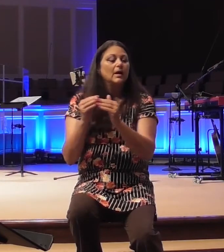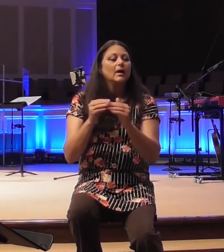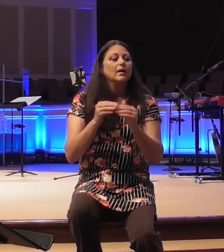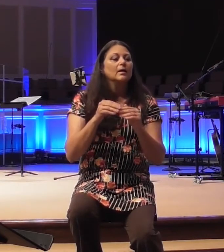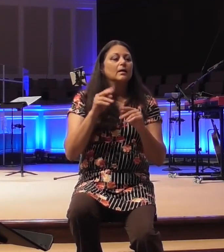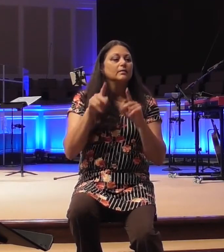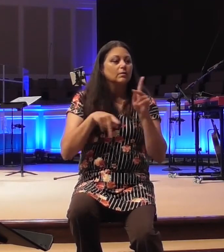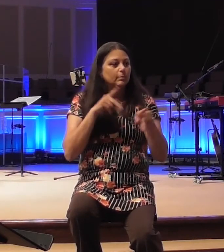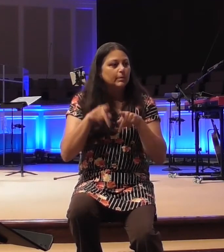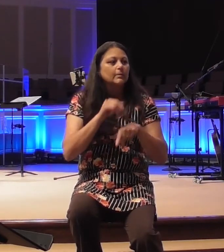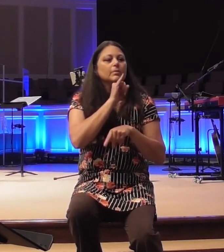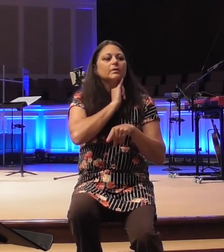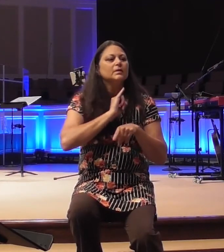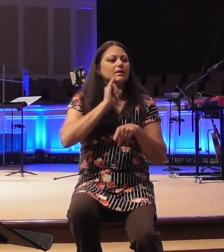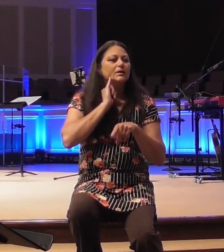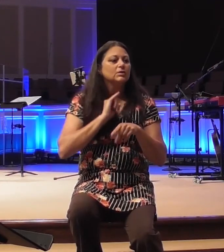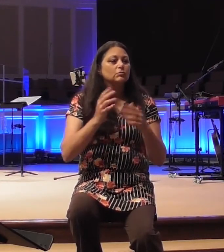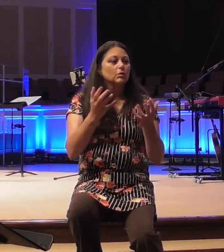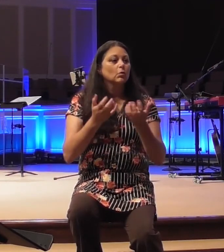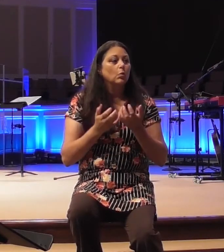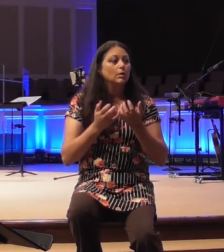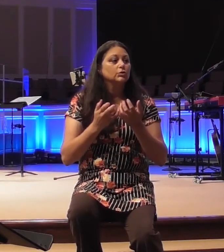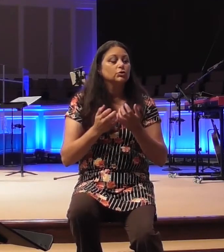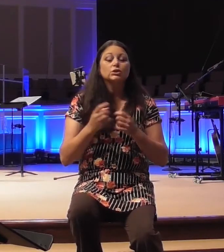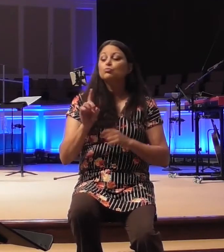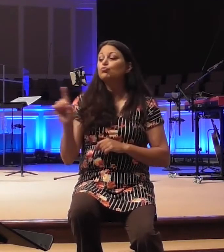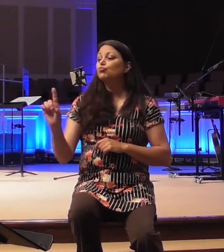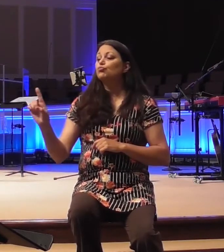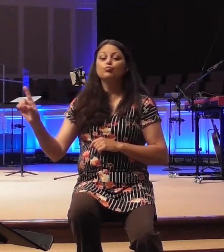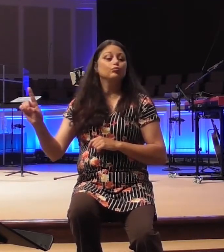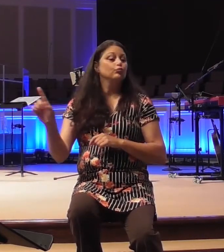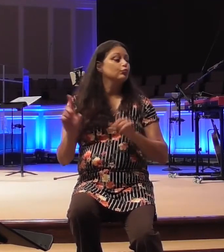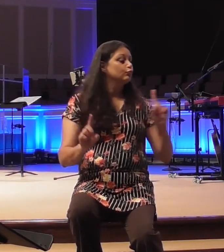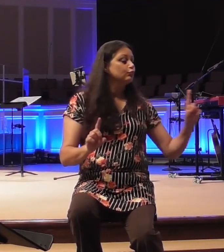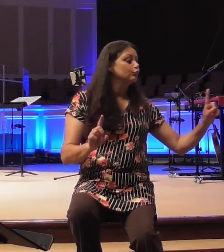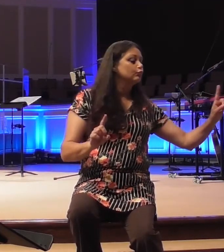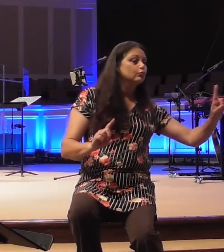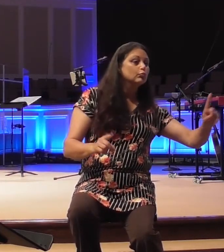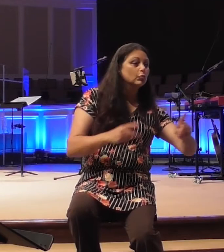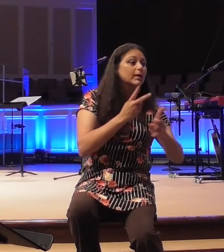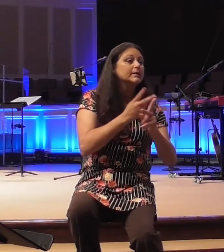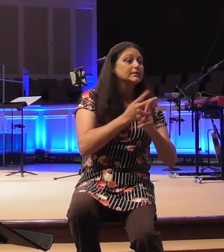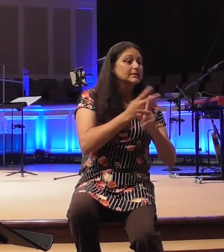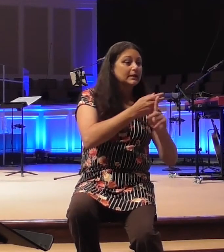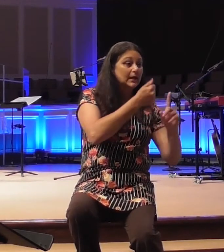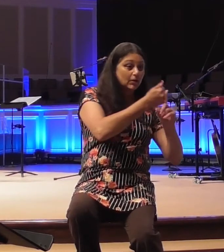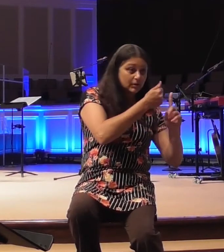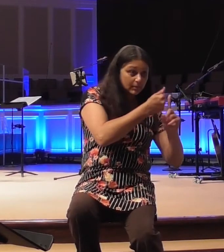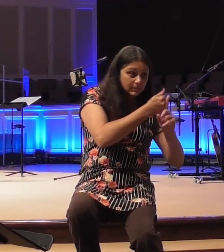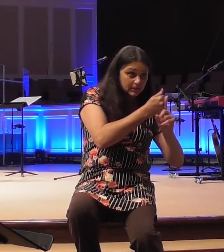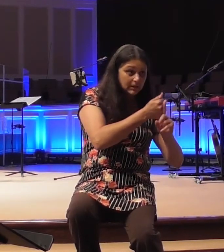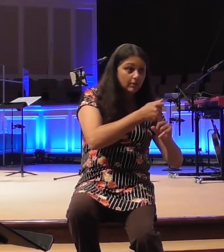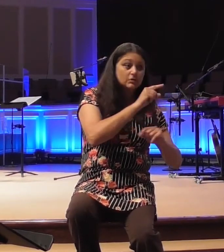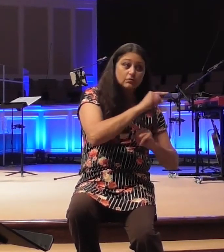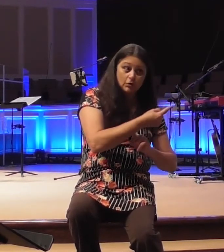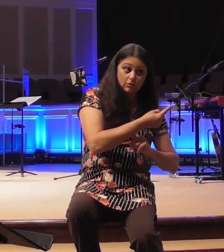Israel to wander off and to see about their own affairs first. That's what Haggai